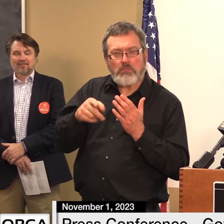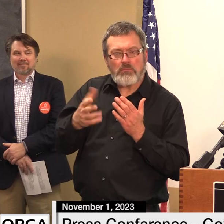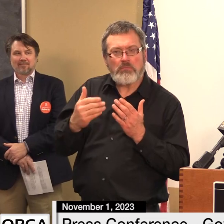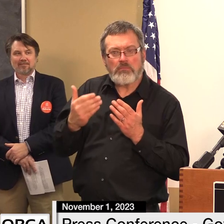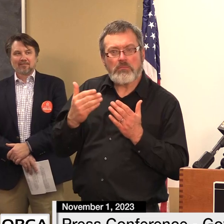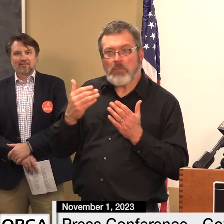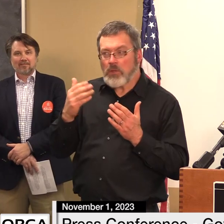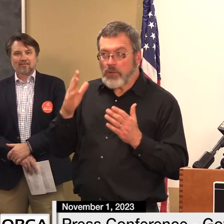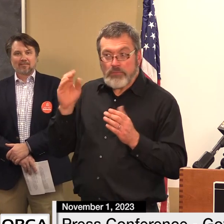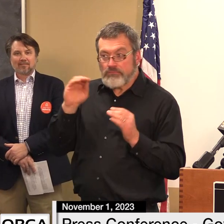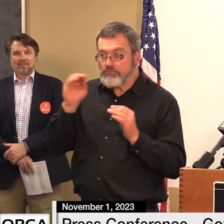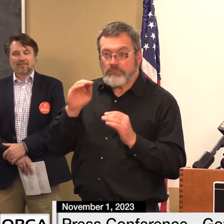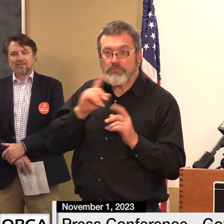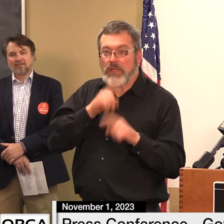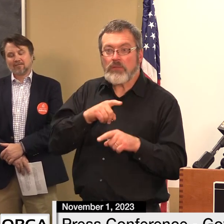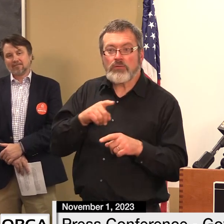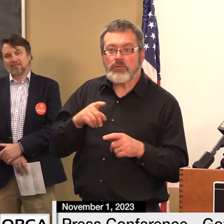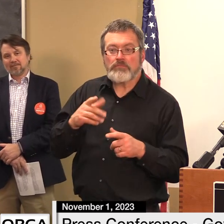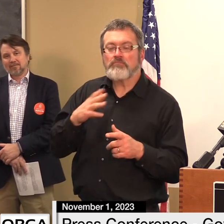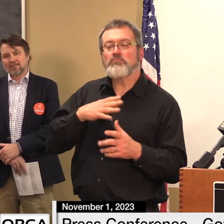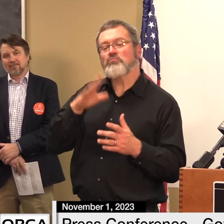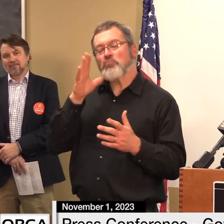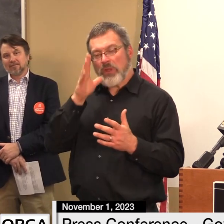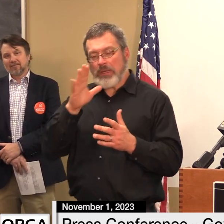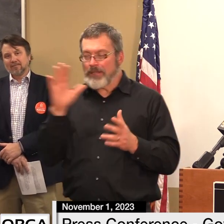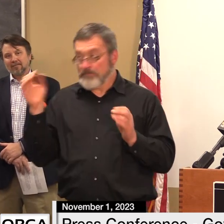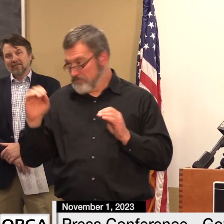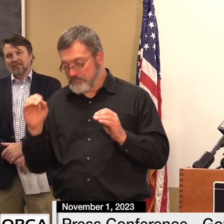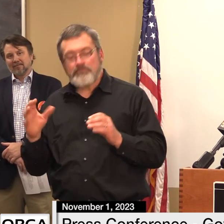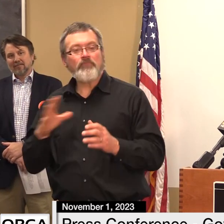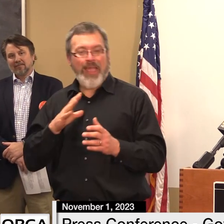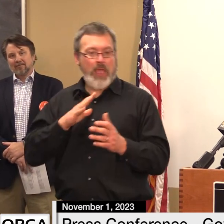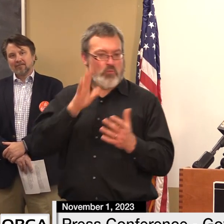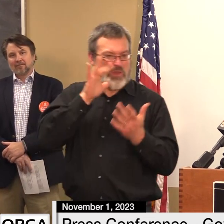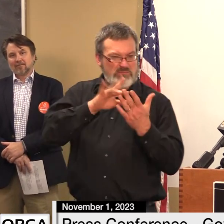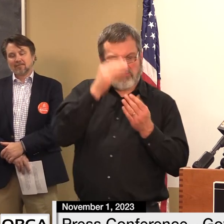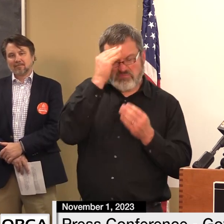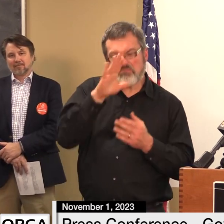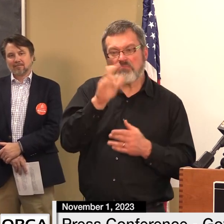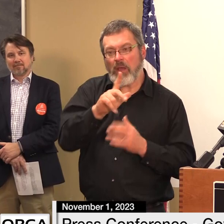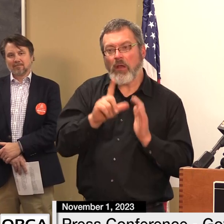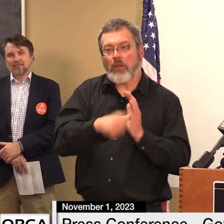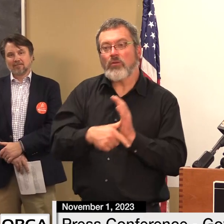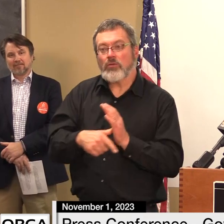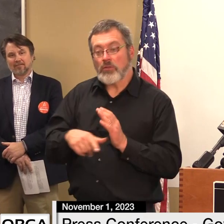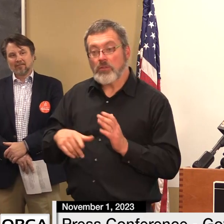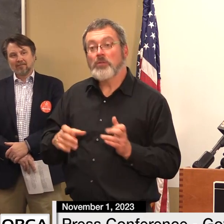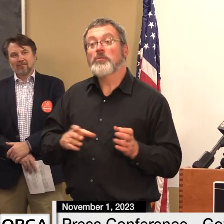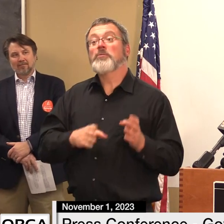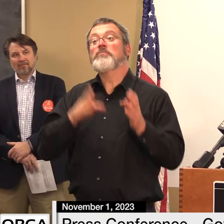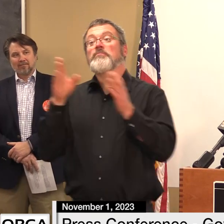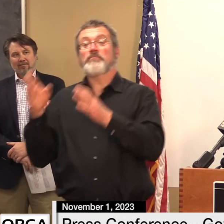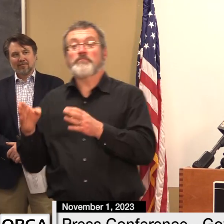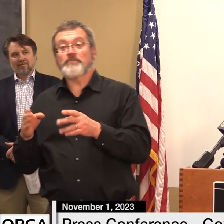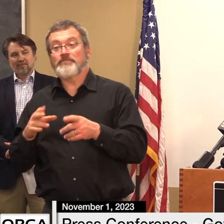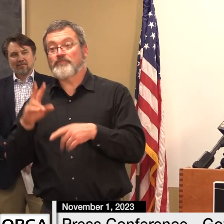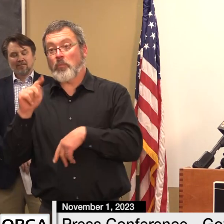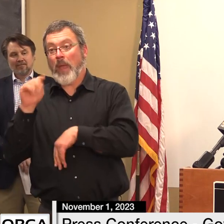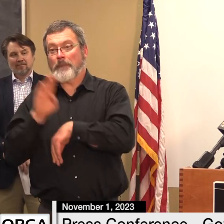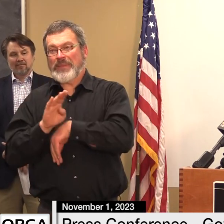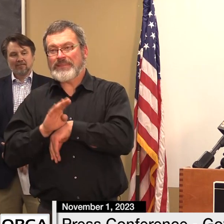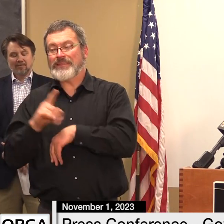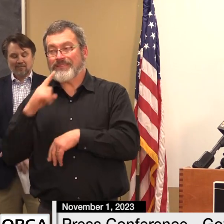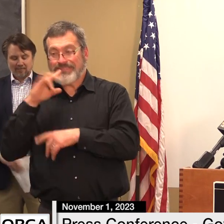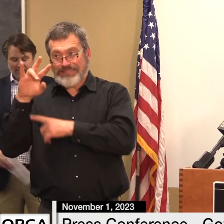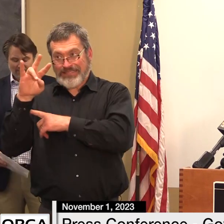Not. Okay, we'll get back to you on that. Did you have a chance to read the article in 7 days called Grace? I read portions of it,